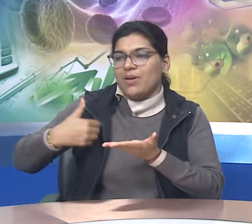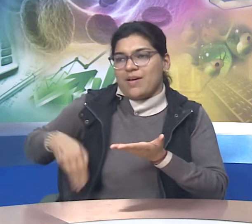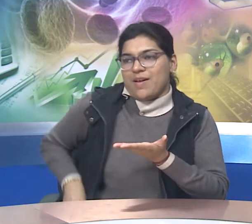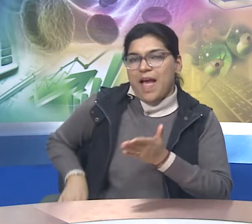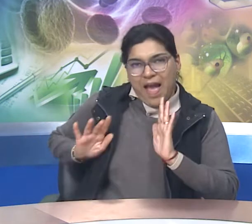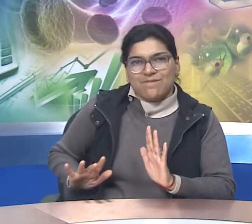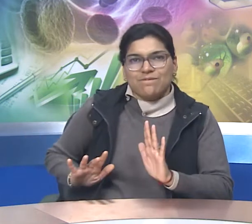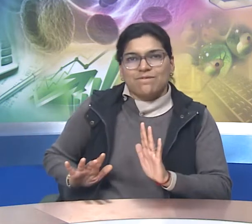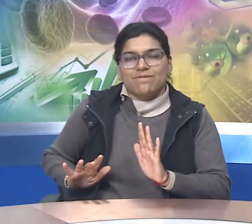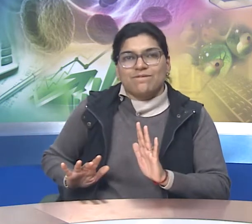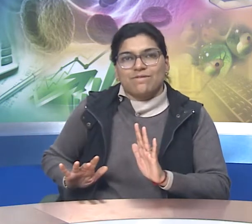have